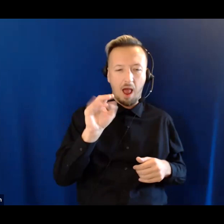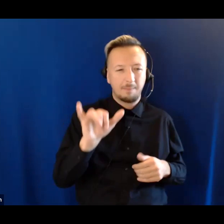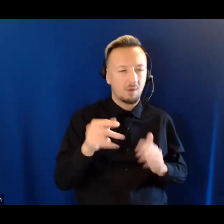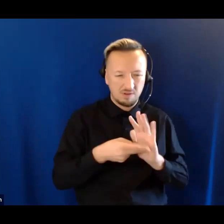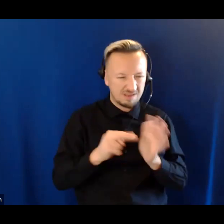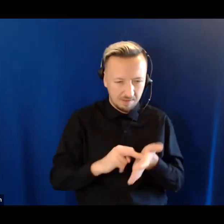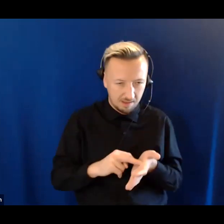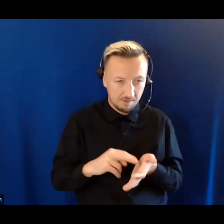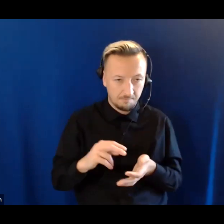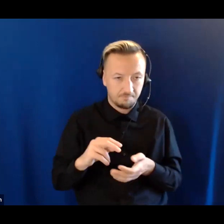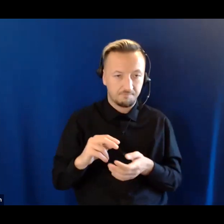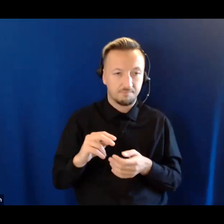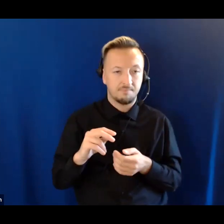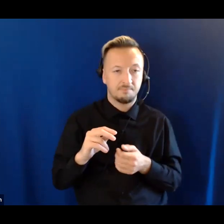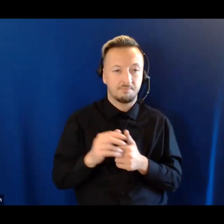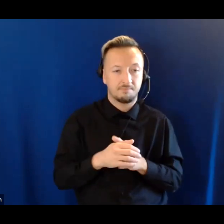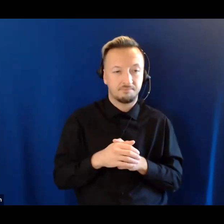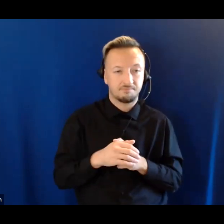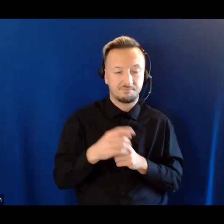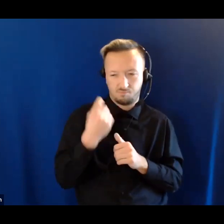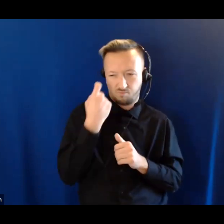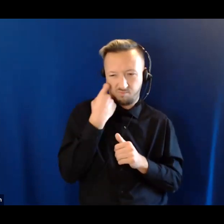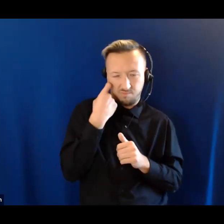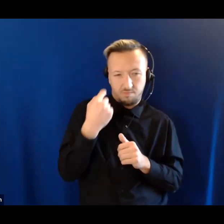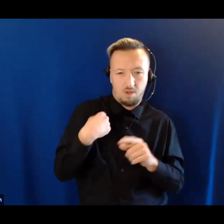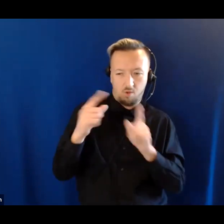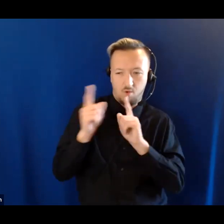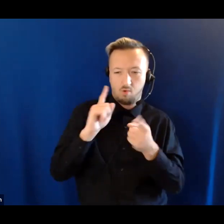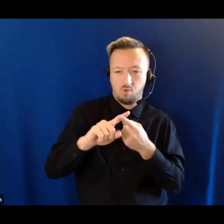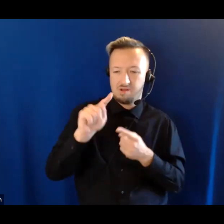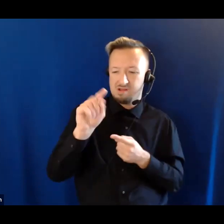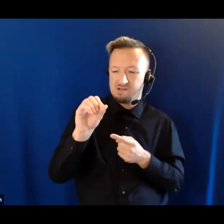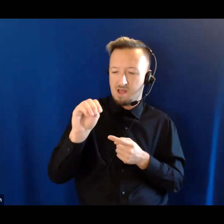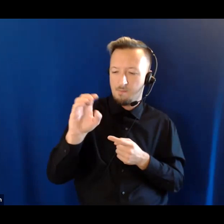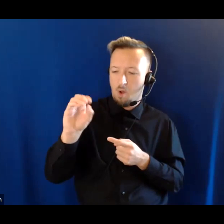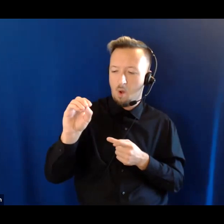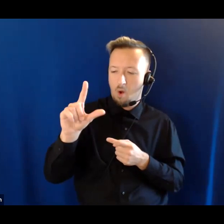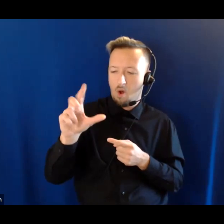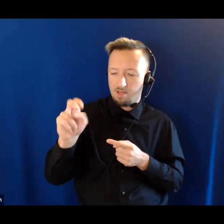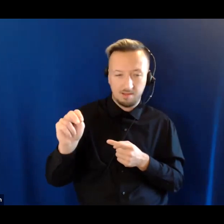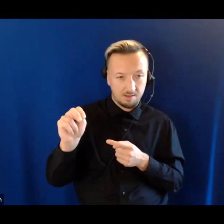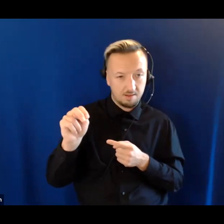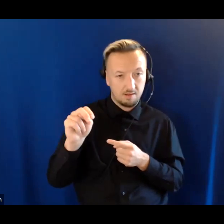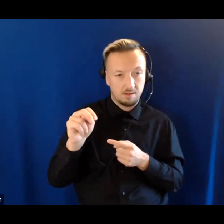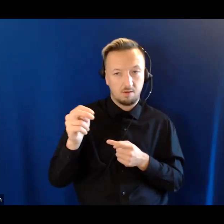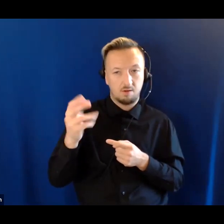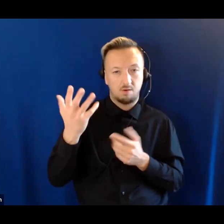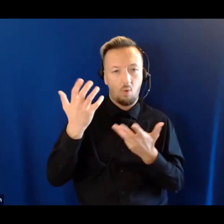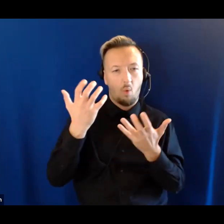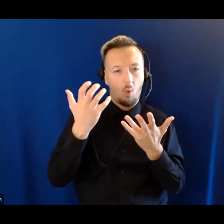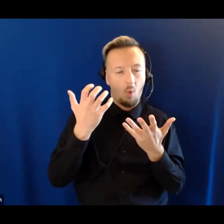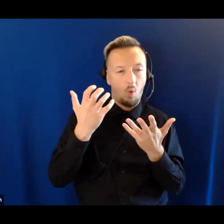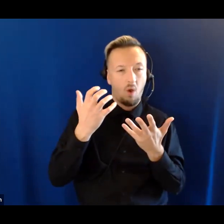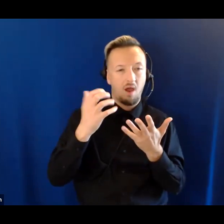Thinking also in I just had a conversation with Tom Olin the other day, and Tom talked about wanting to get rid of